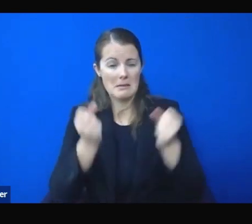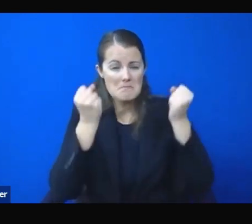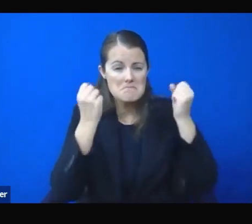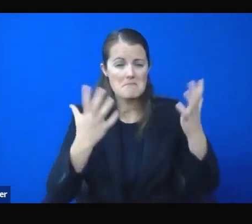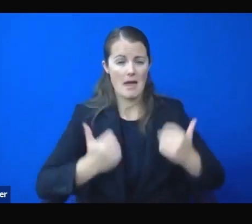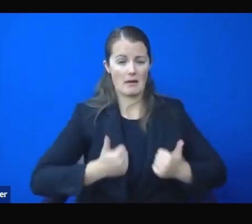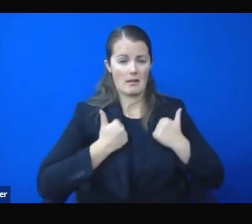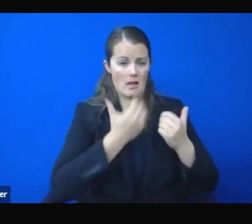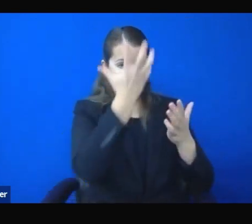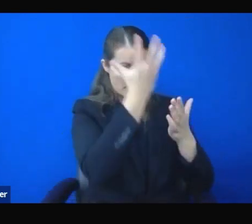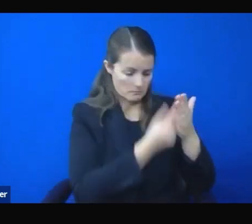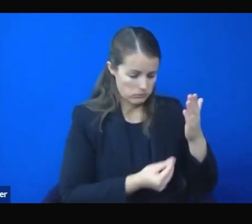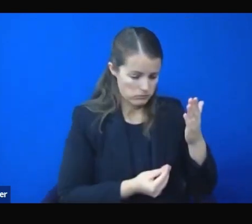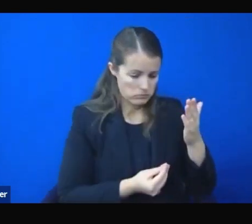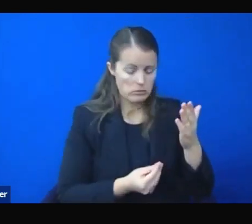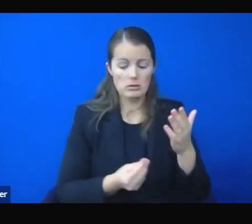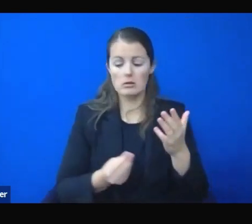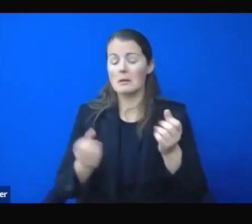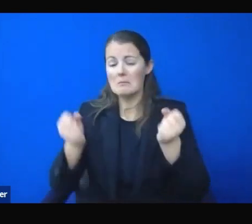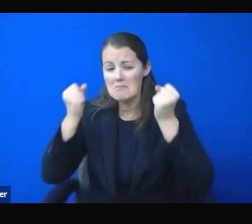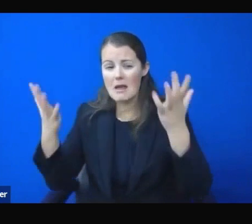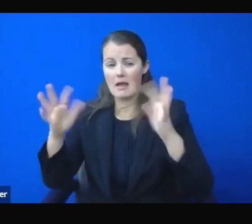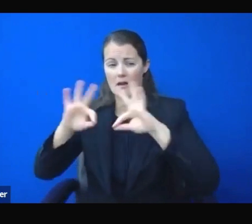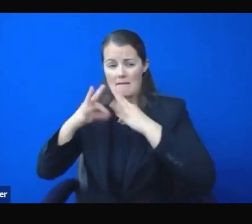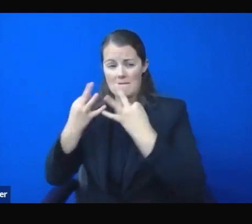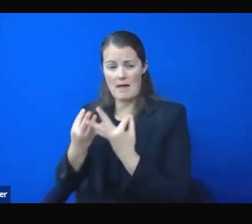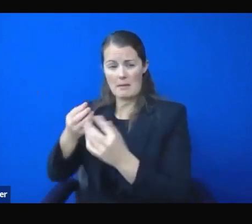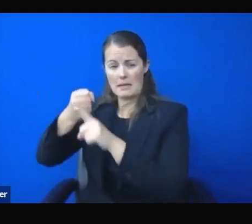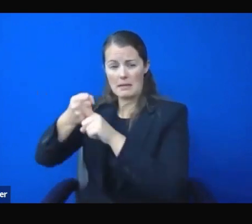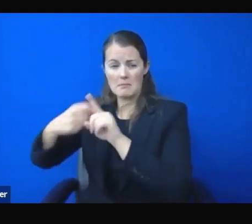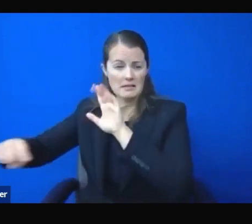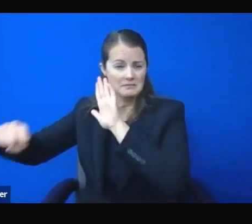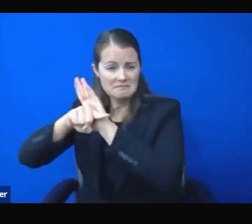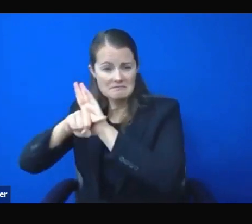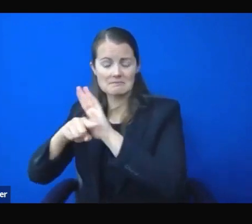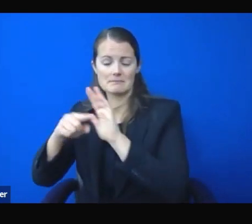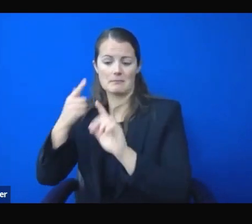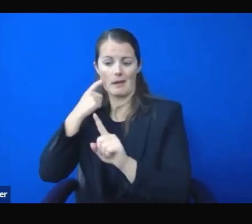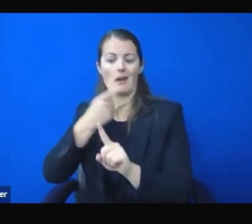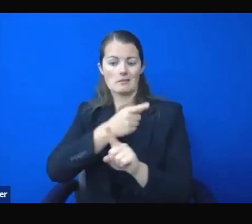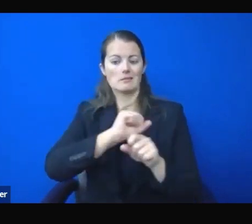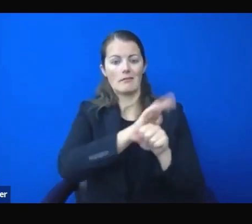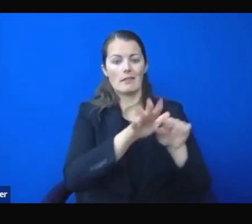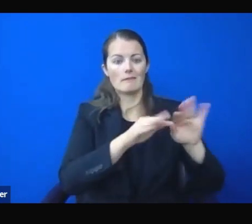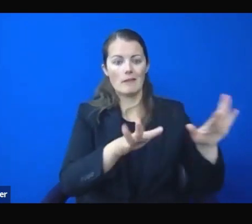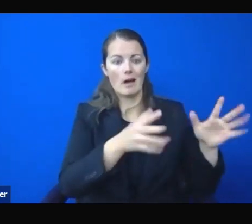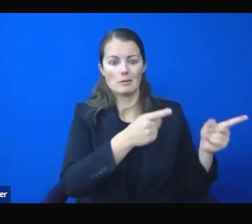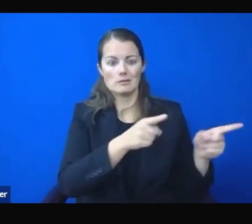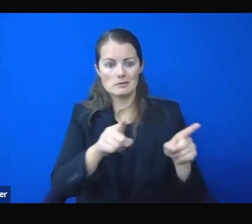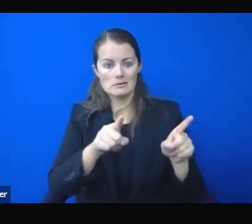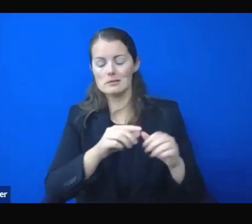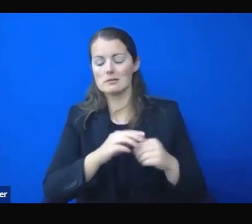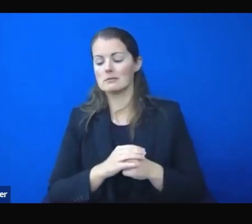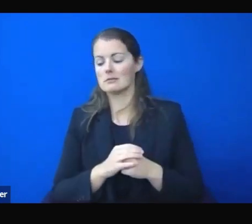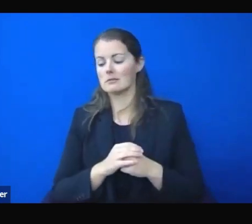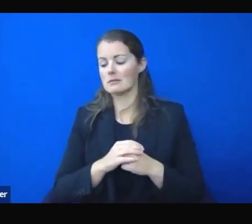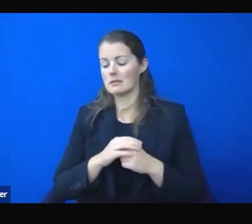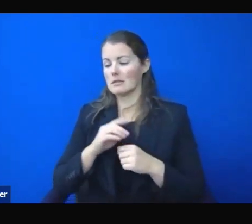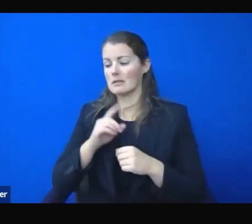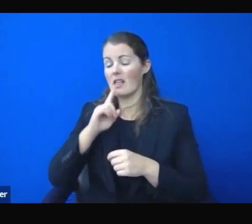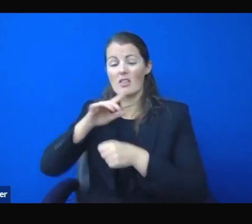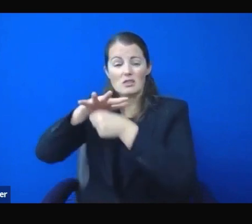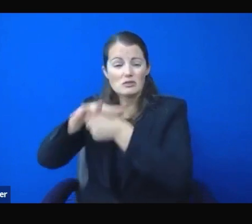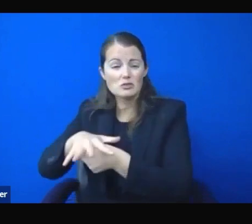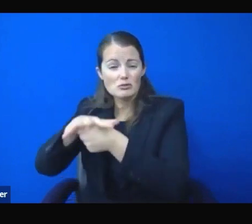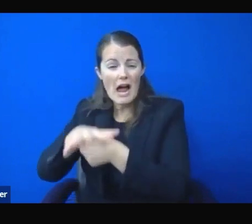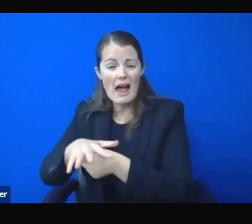because of the terrible impacts of this virus. The stress on our health care workers is unbearable. They have continued to show up